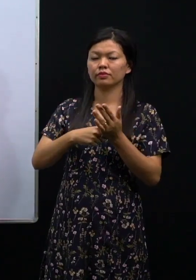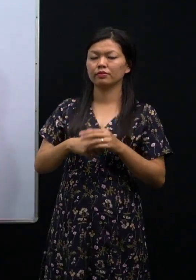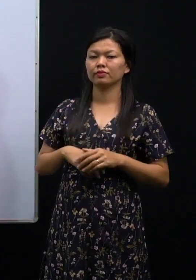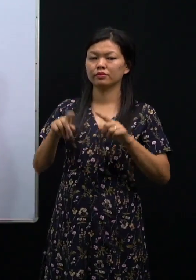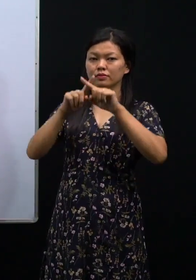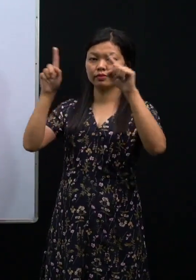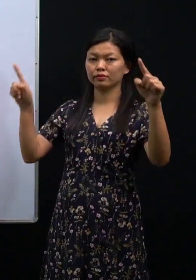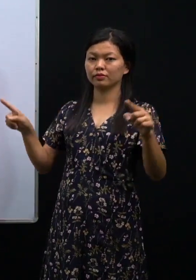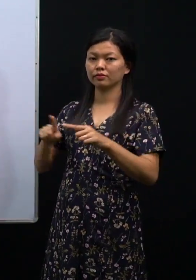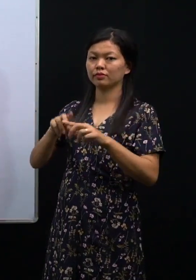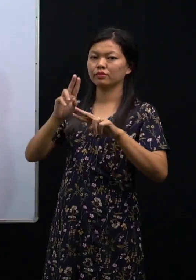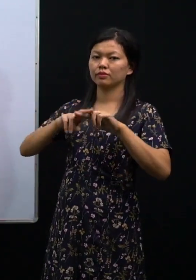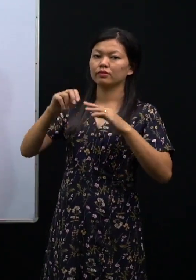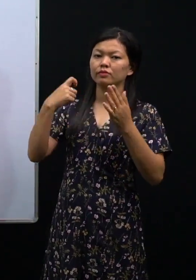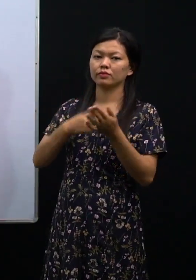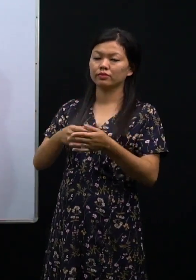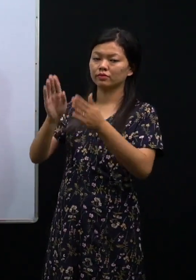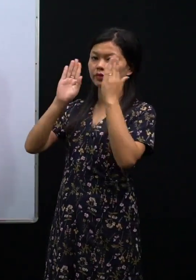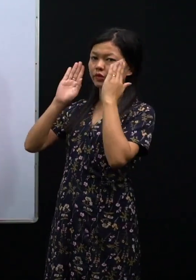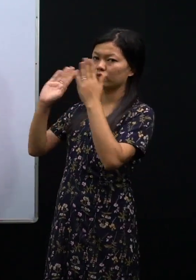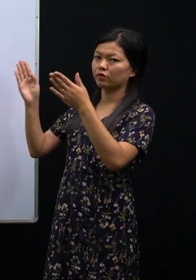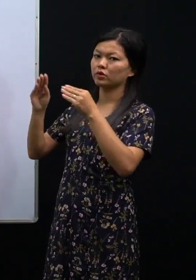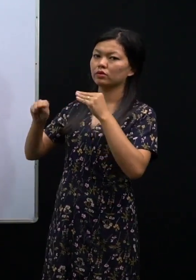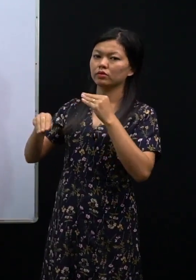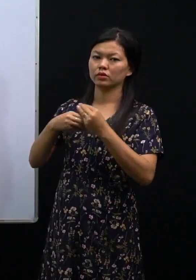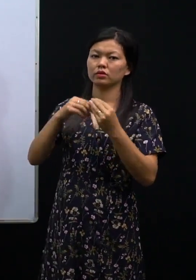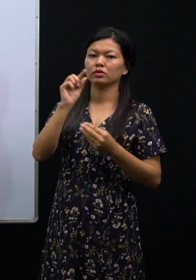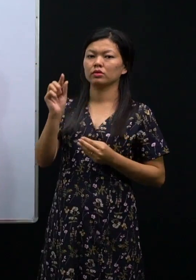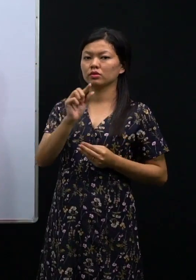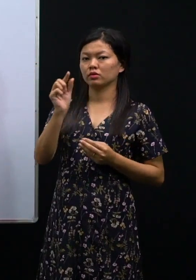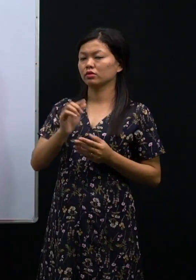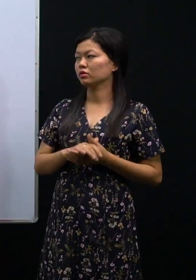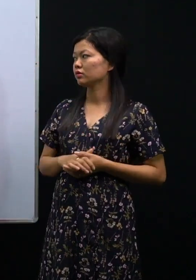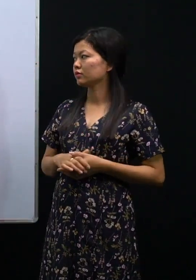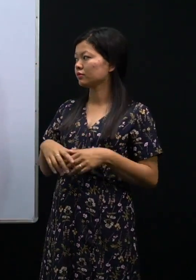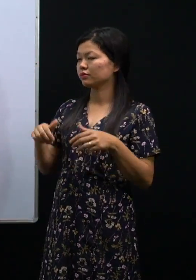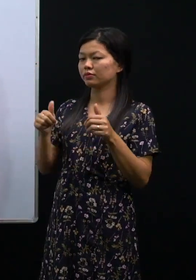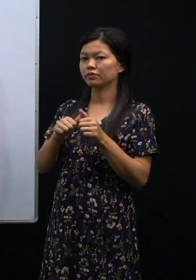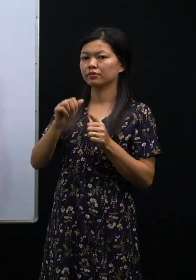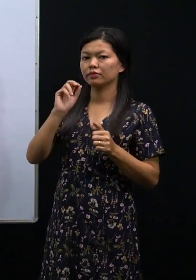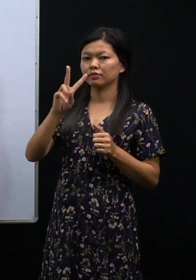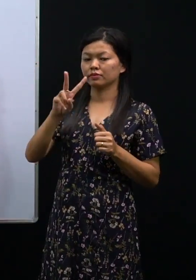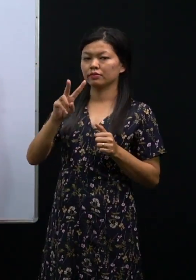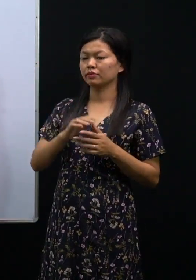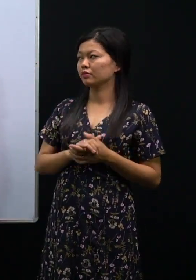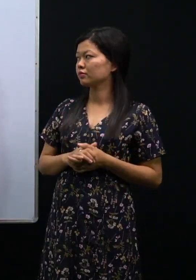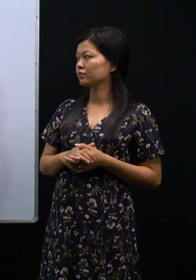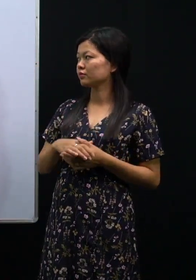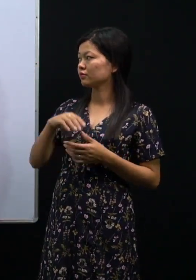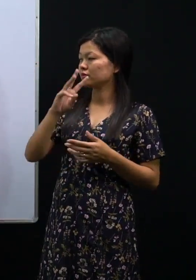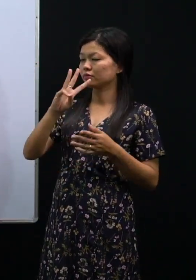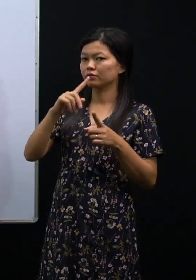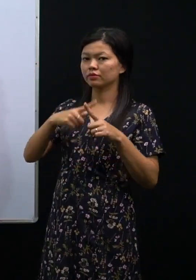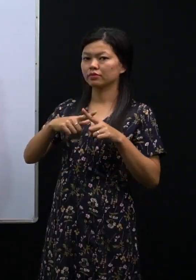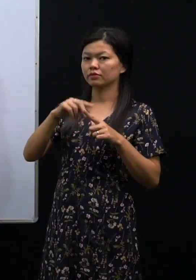to focus on the formula to apply these equations. Look at A square means 3x whole square. But